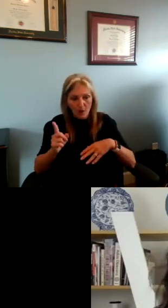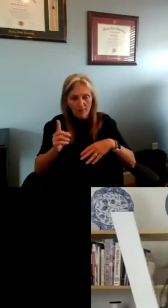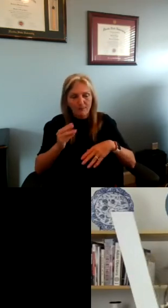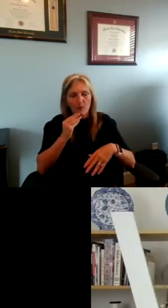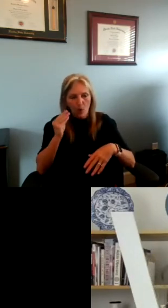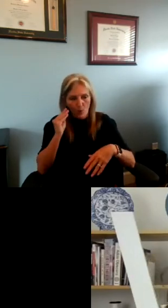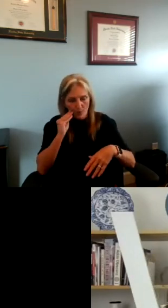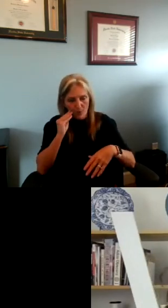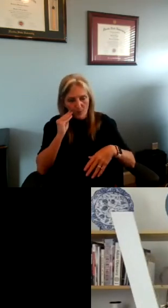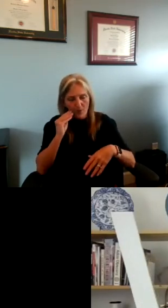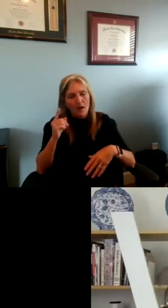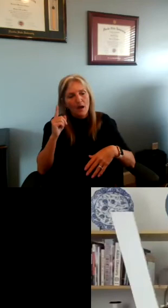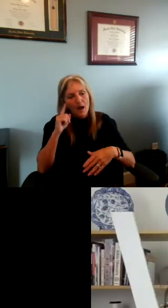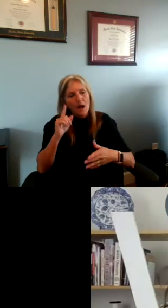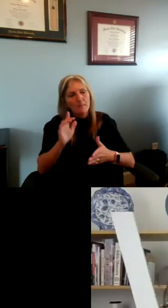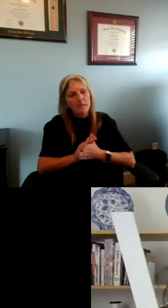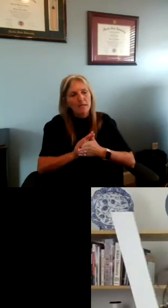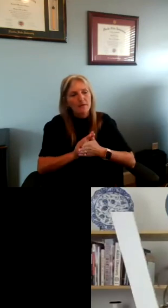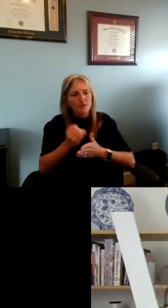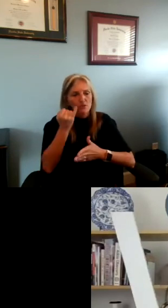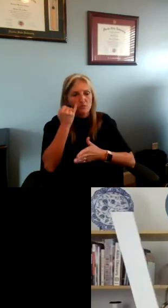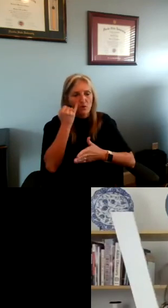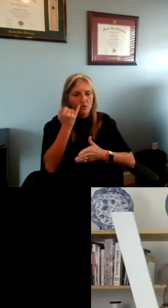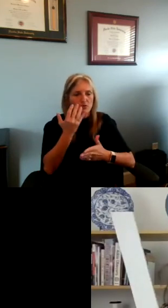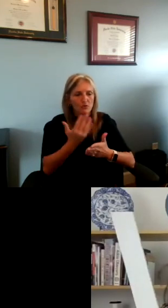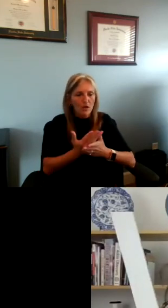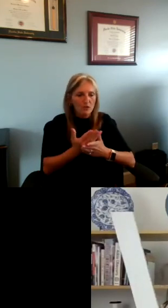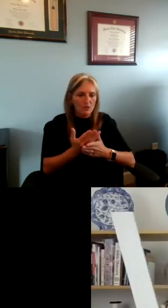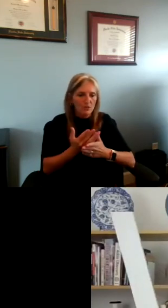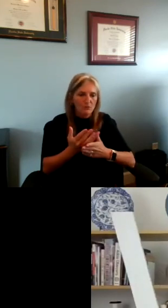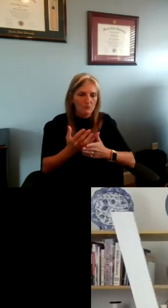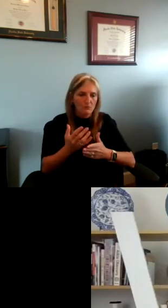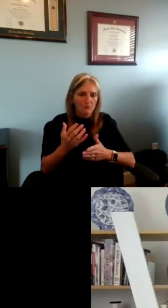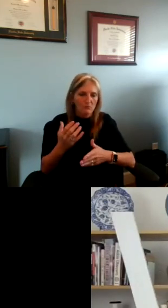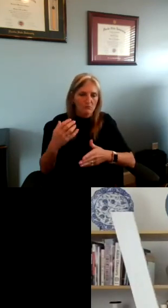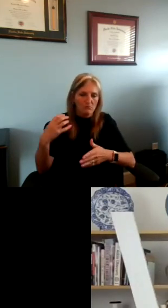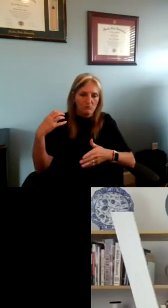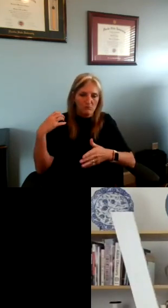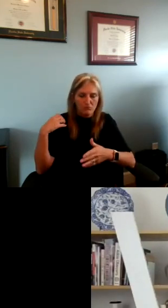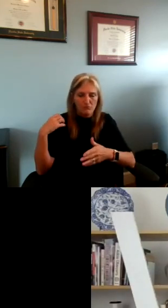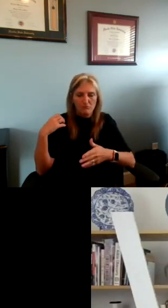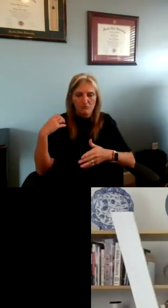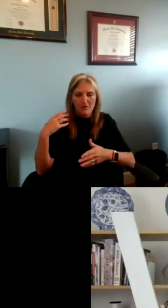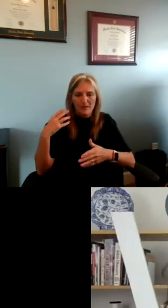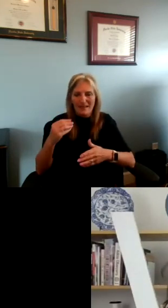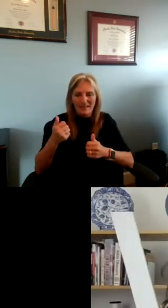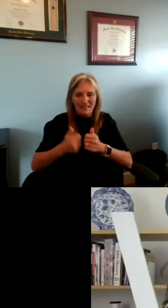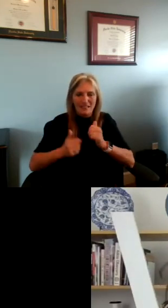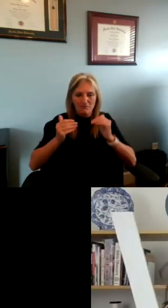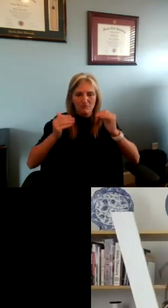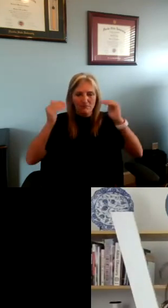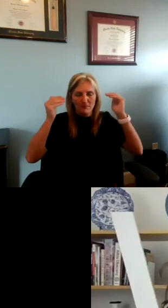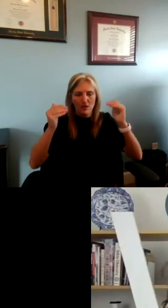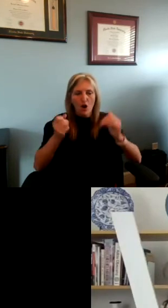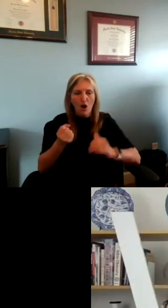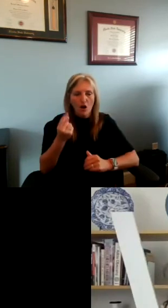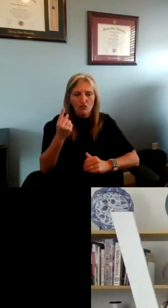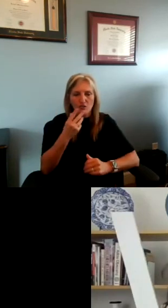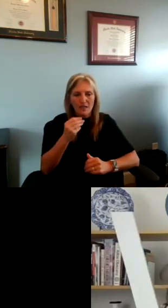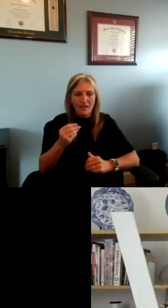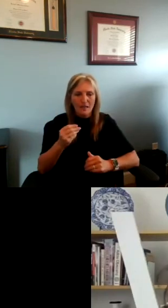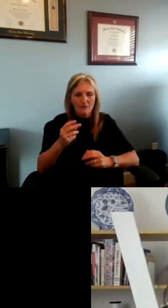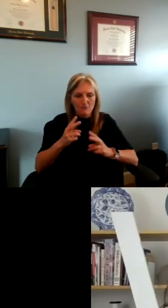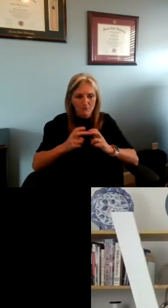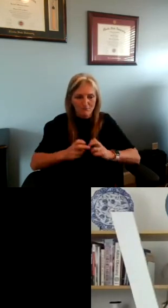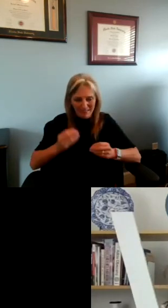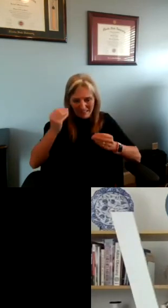corrections officials, personnel at every level looked at and understood the data about their own